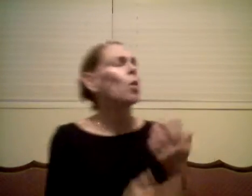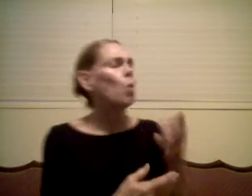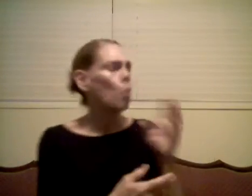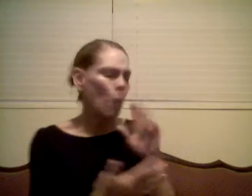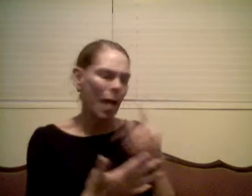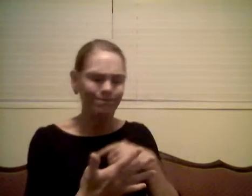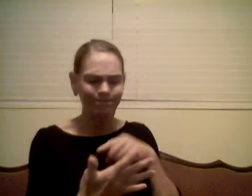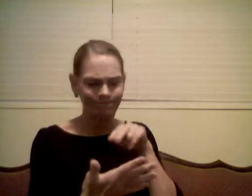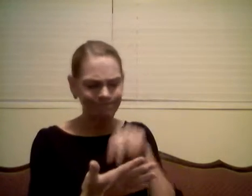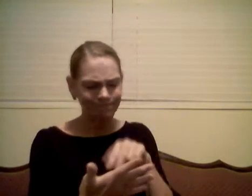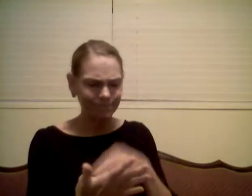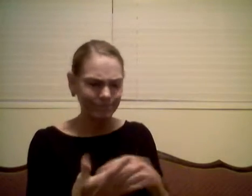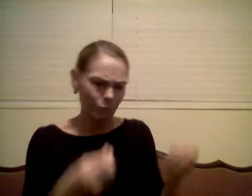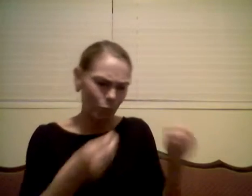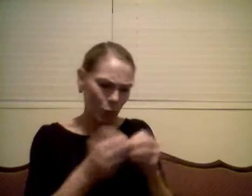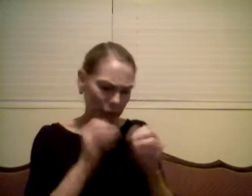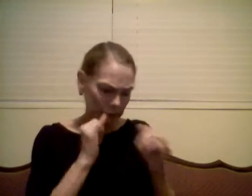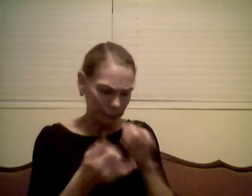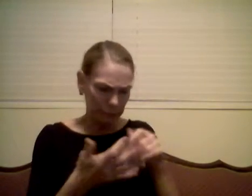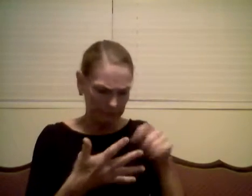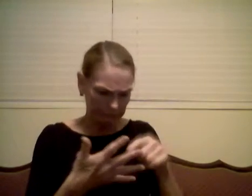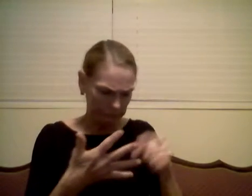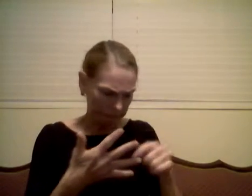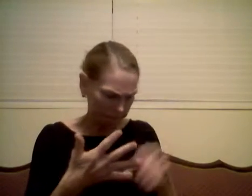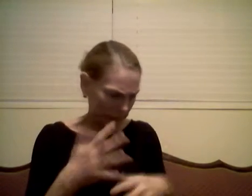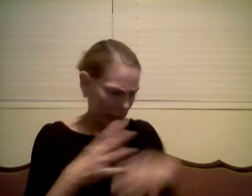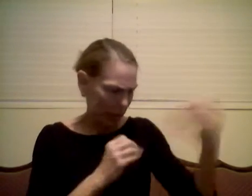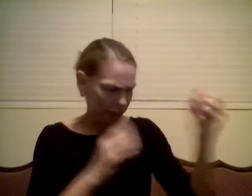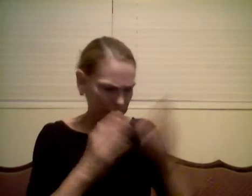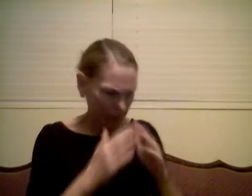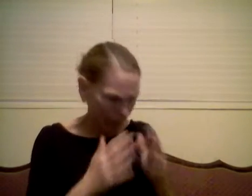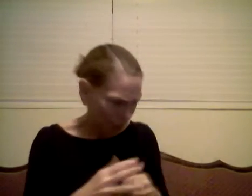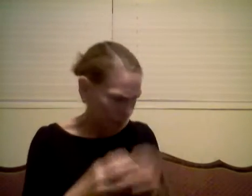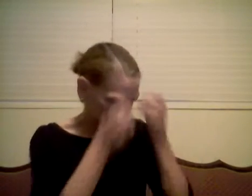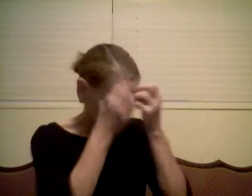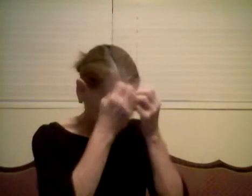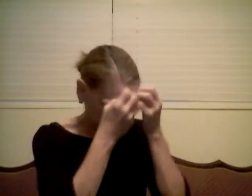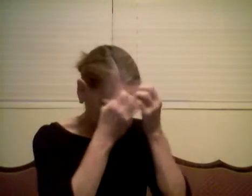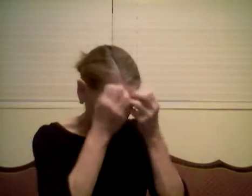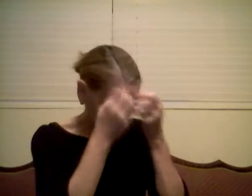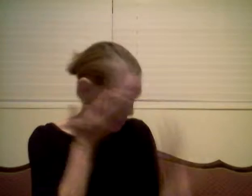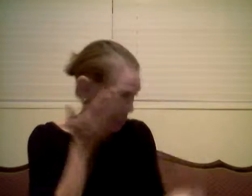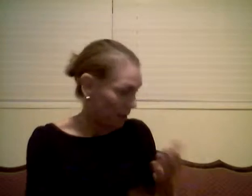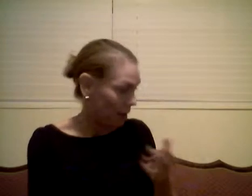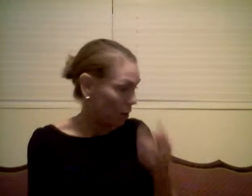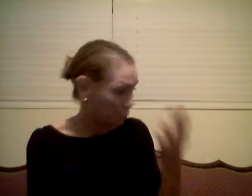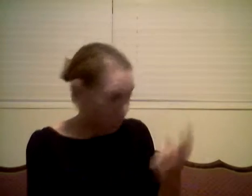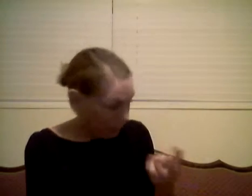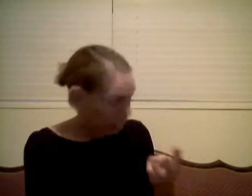5 interviews here the rest of the week. I'm going to be out of town Monday and Tuesday. Probably not till Wednesday, maybe